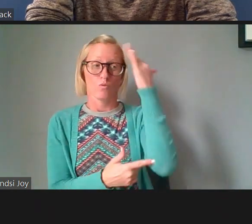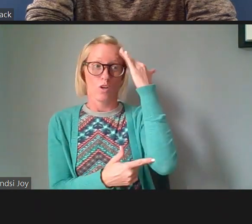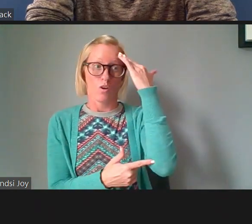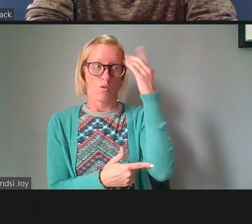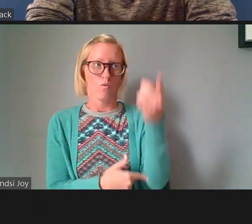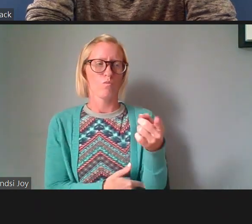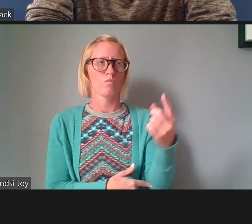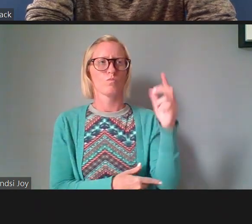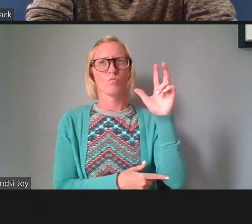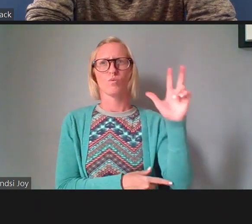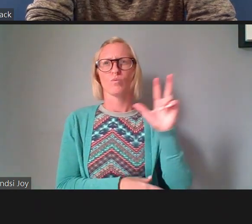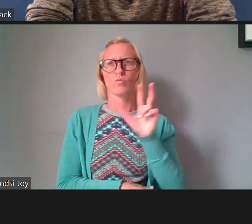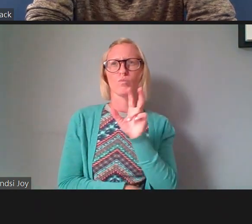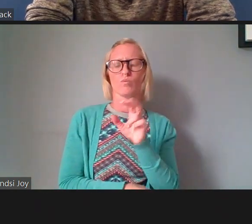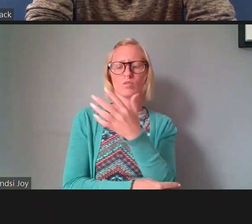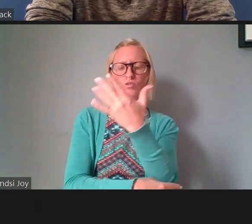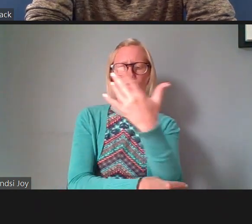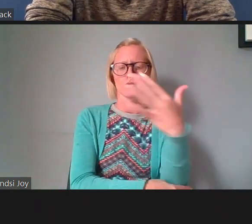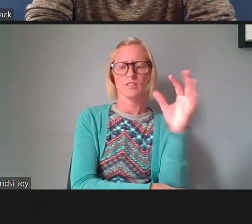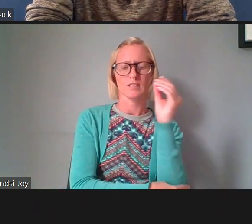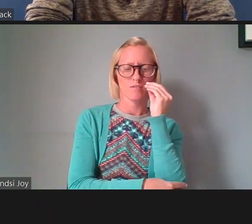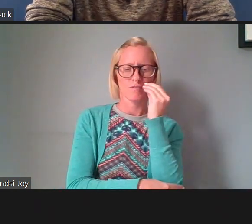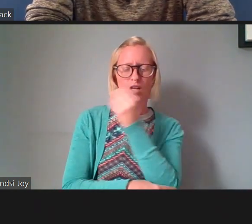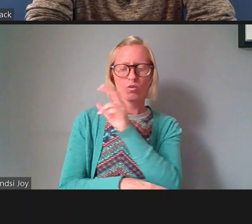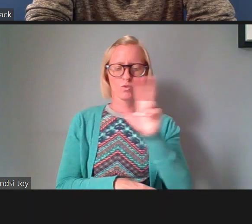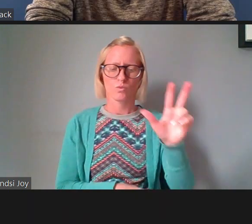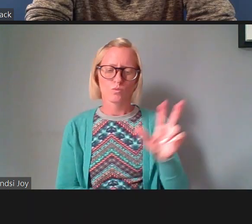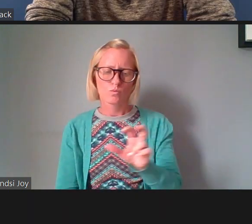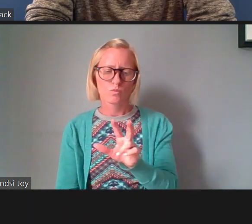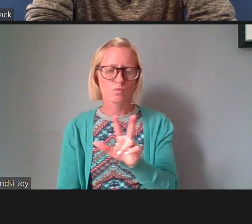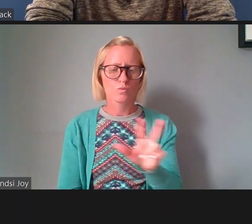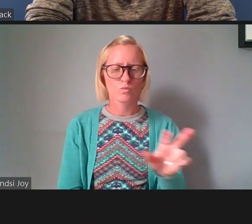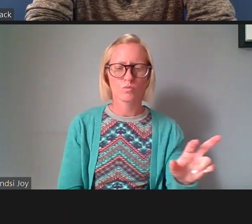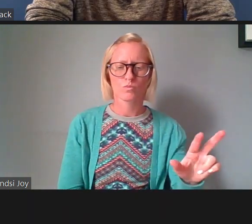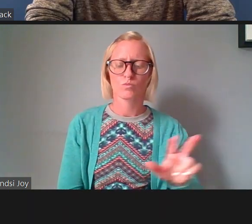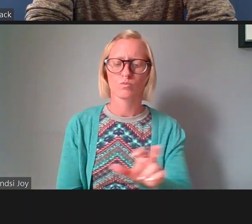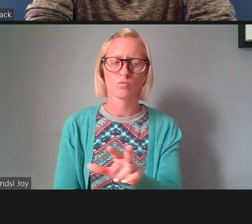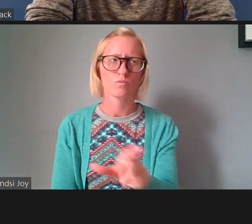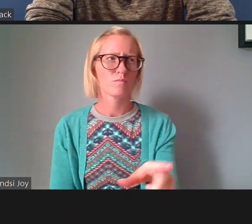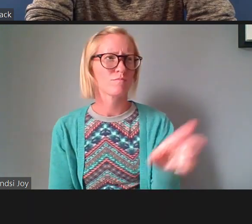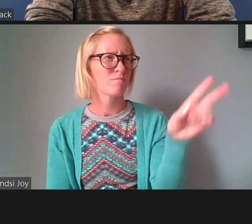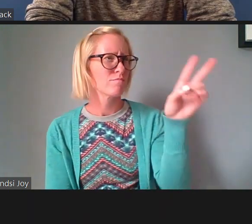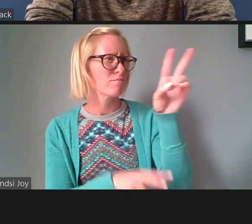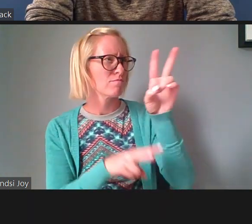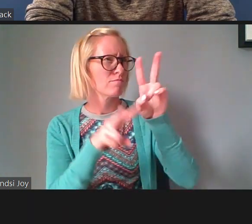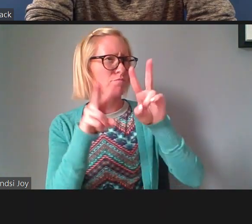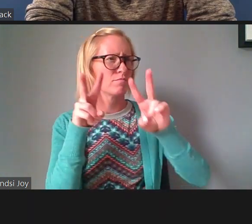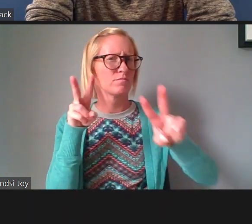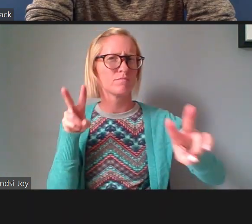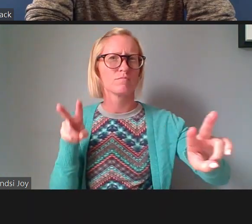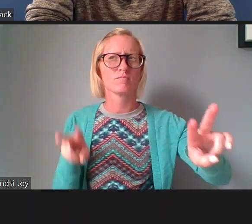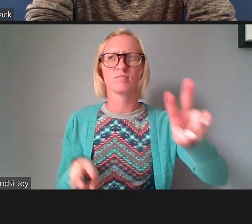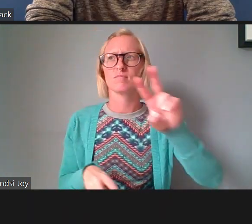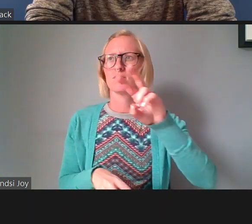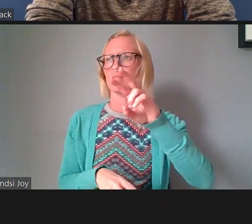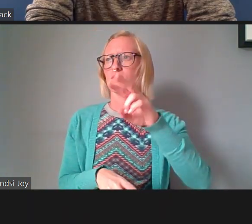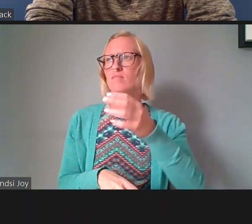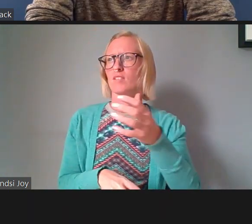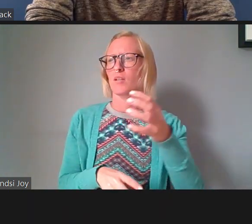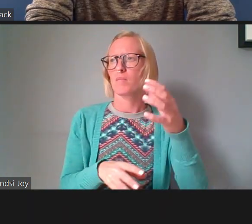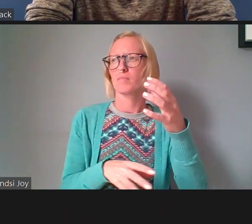flowers, and made their way under the trees. Here they paused and examined the bushes round them curiously. Simon spoke